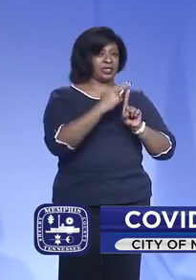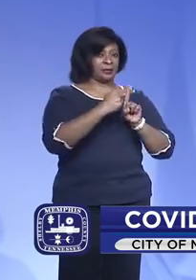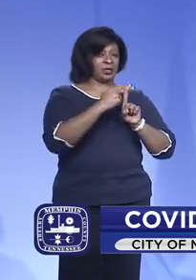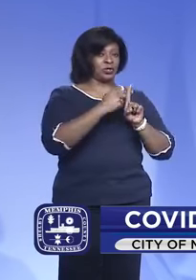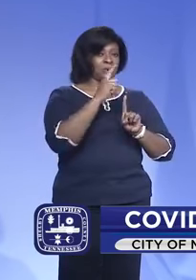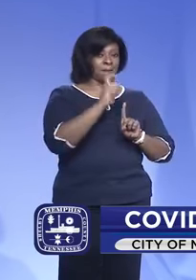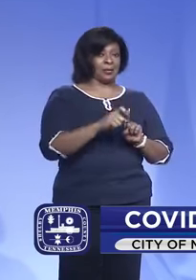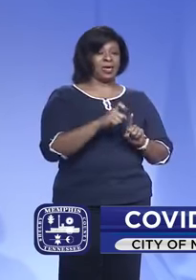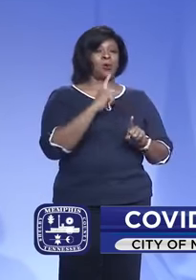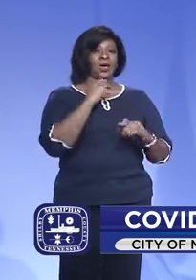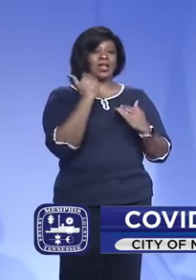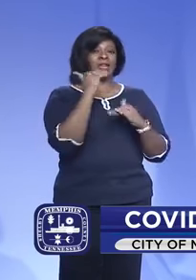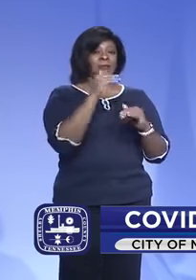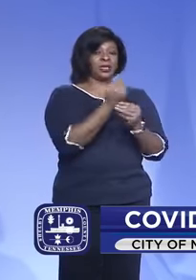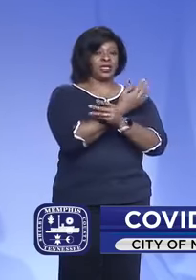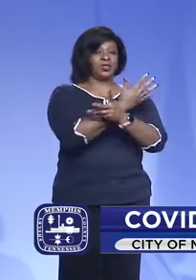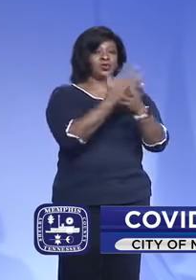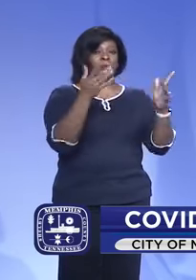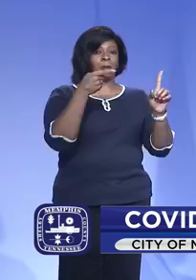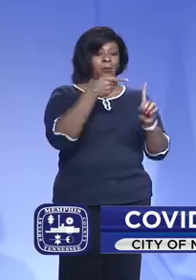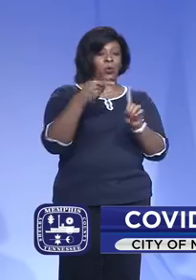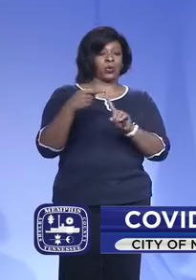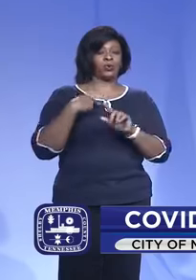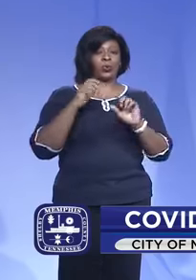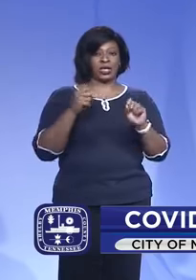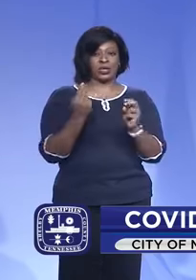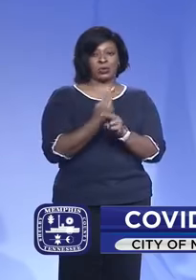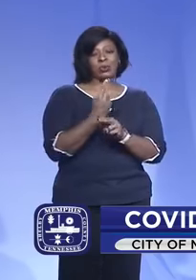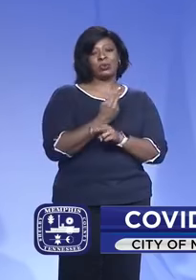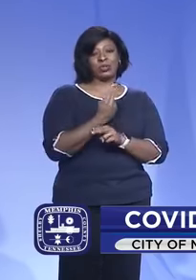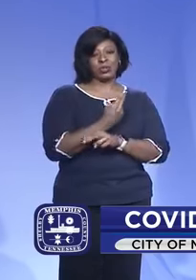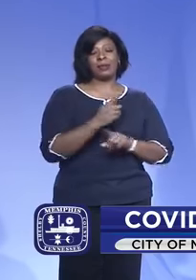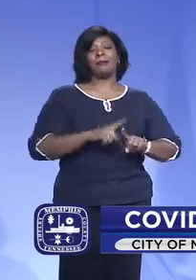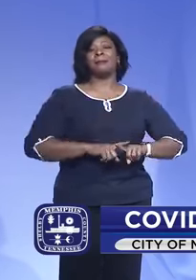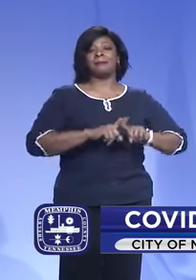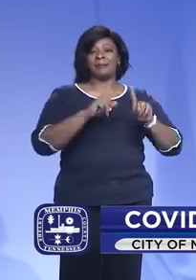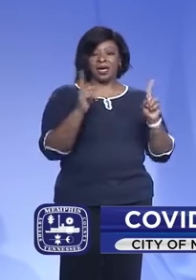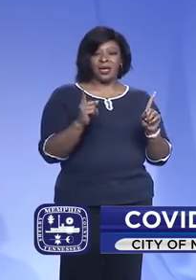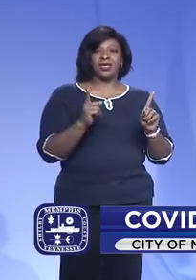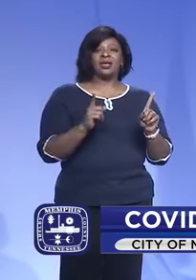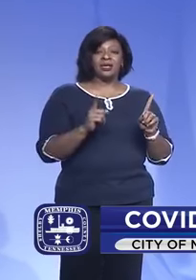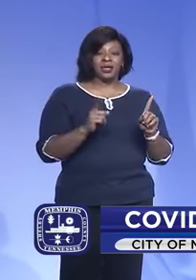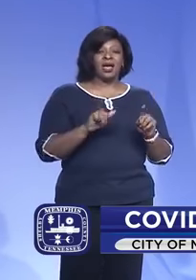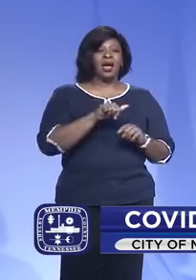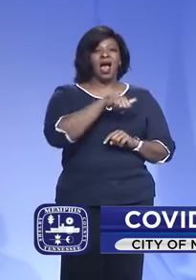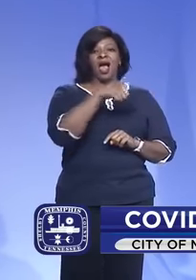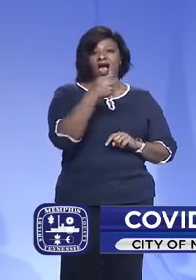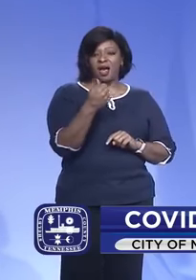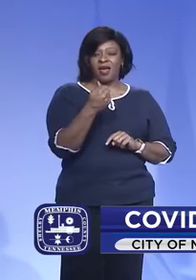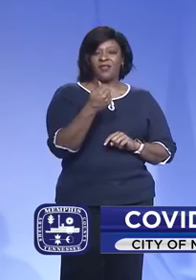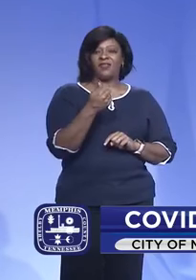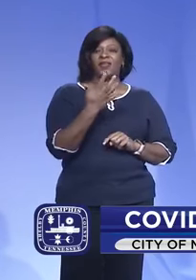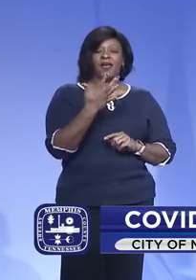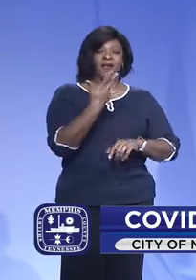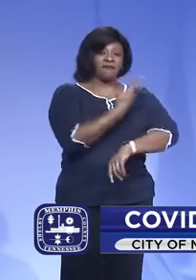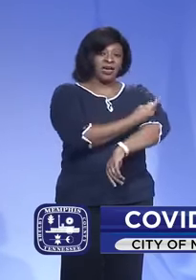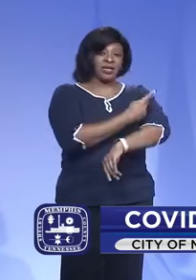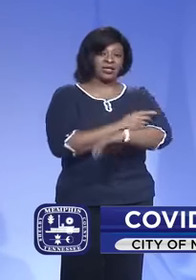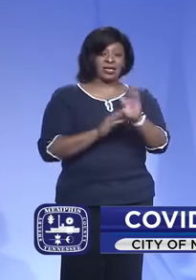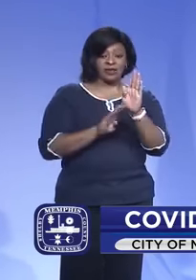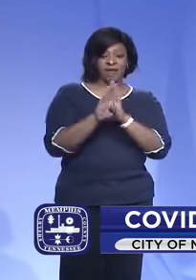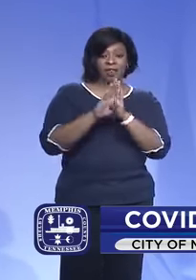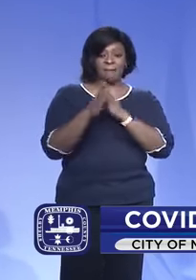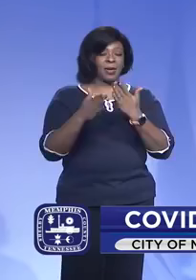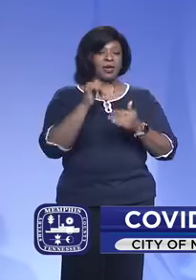will limit the number of distribution points that we can utilize. But there are other vaccines that are in development that may